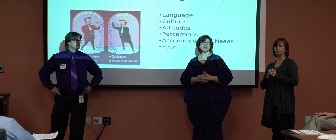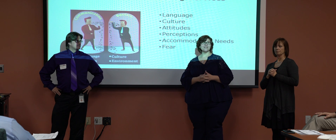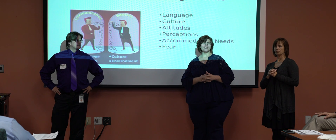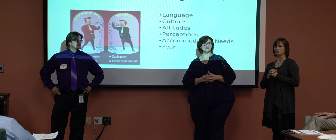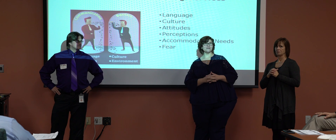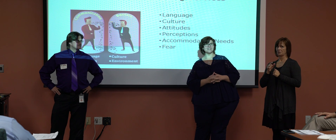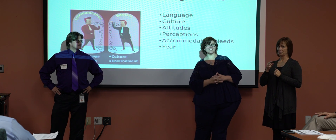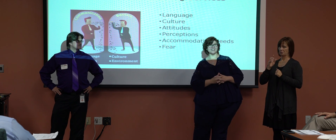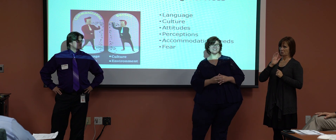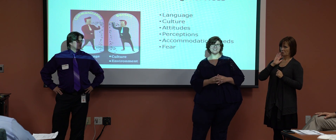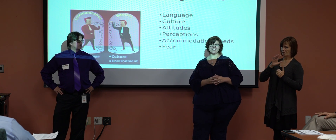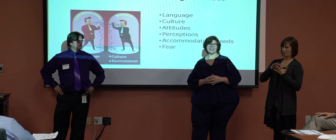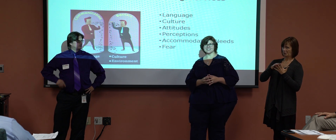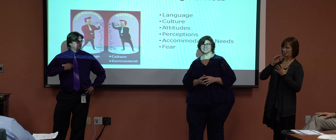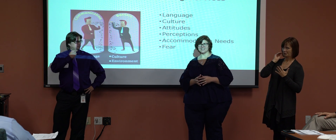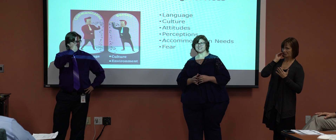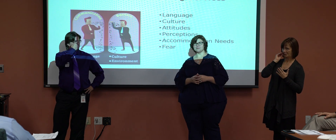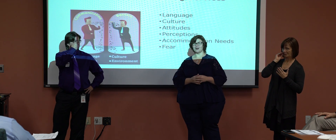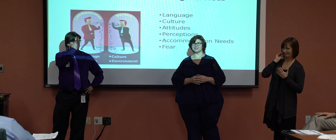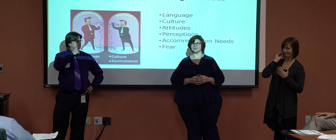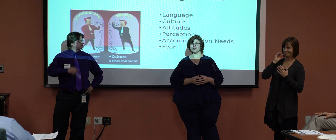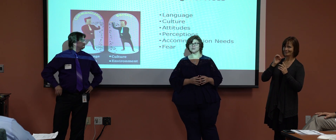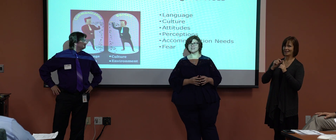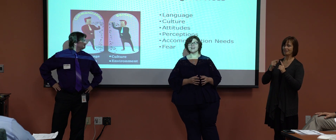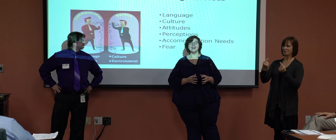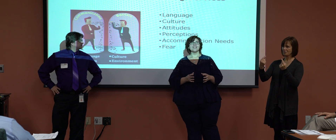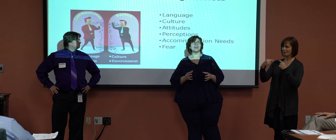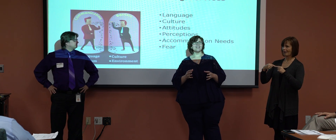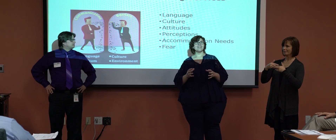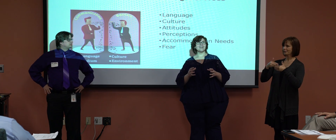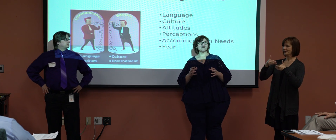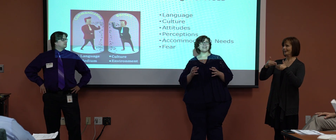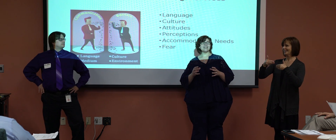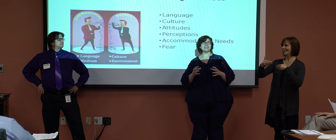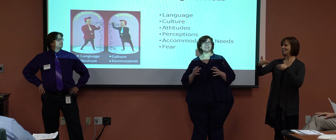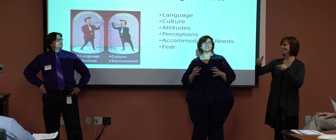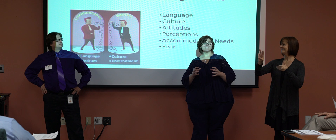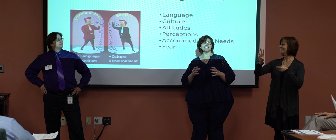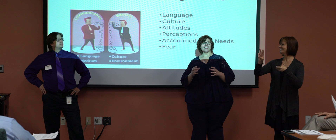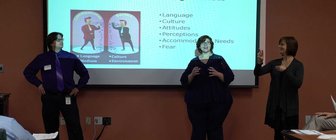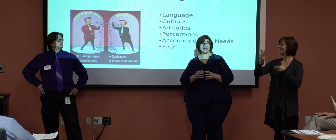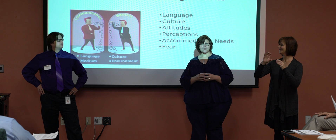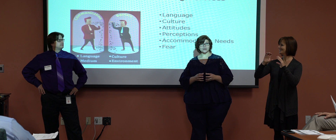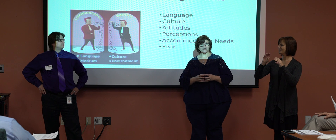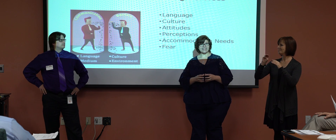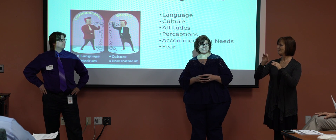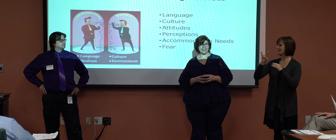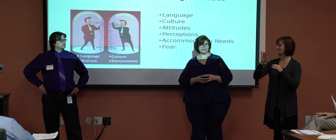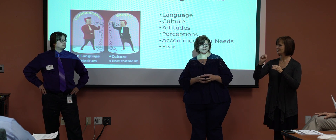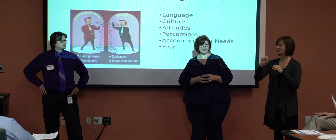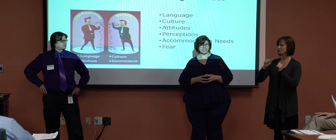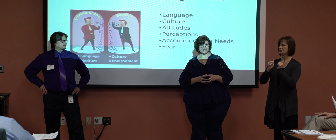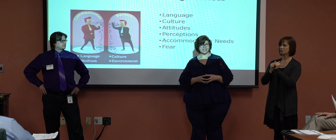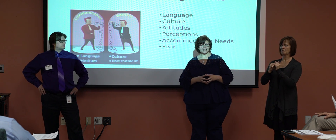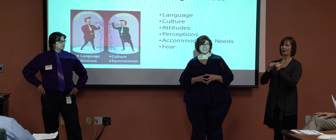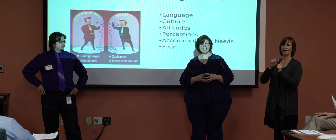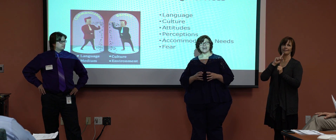come to learn if you visit us in the next 6 modules that there is a capital D